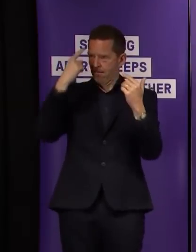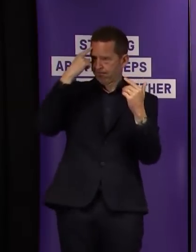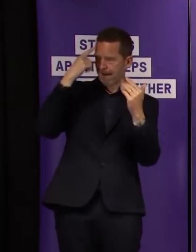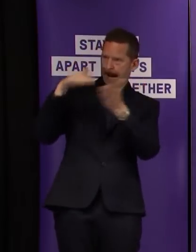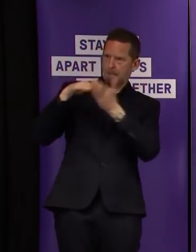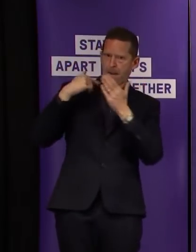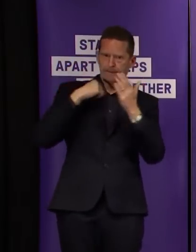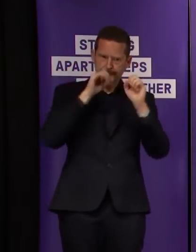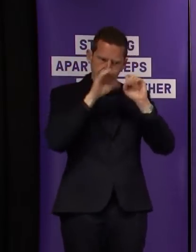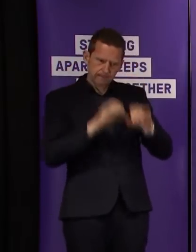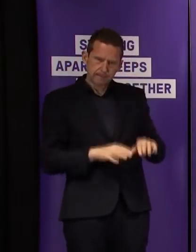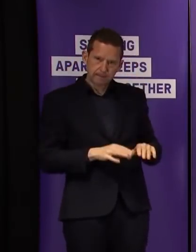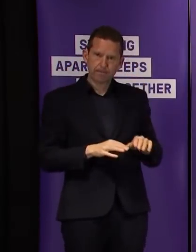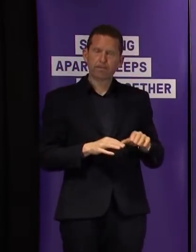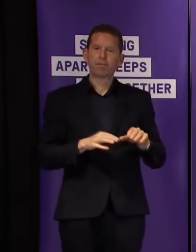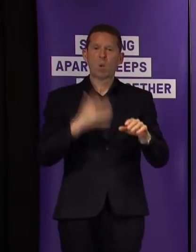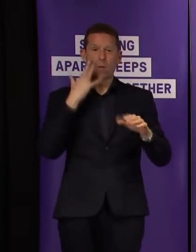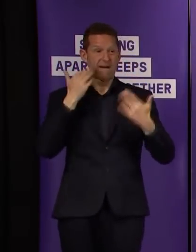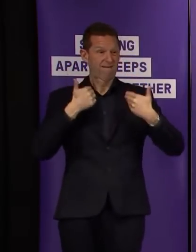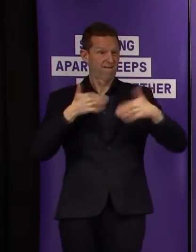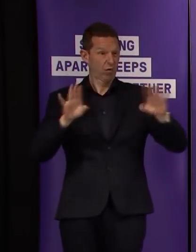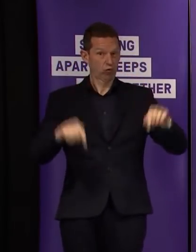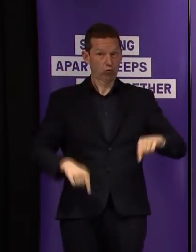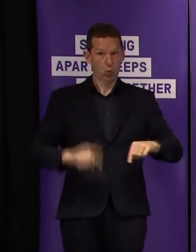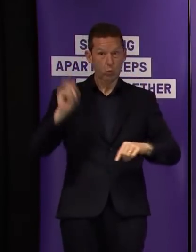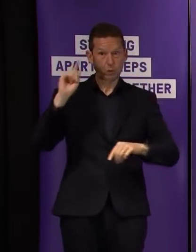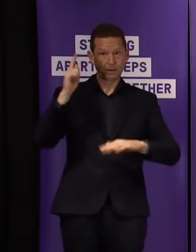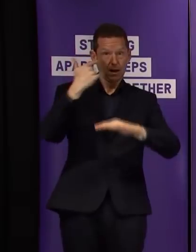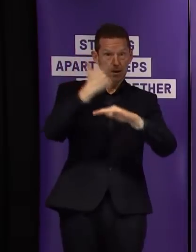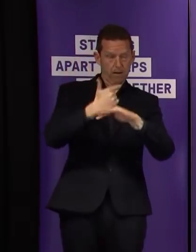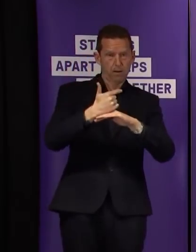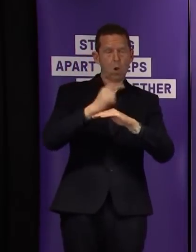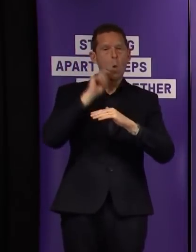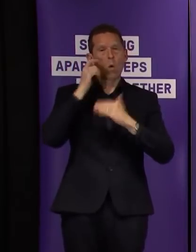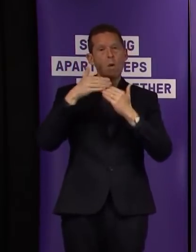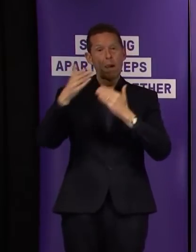industry briefings. As soon as we finish our press conference here today, there'll be some